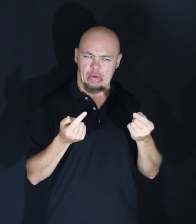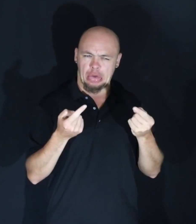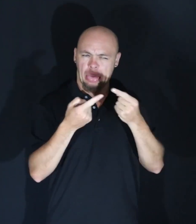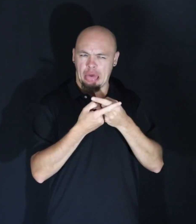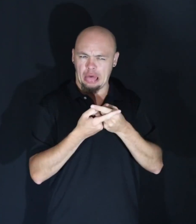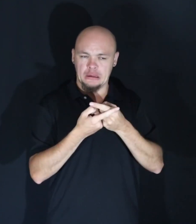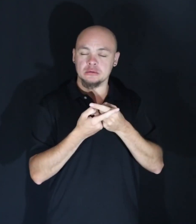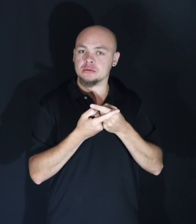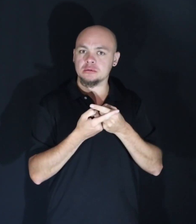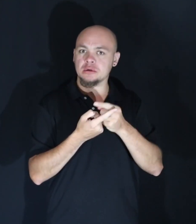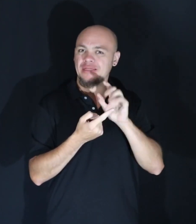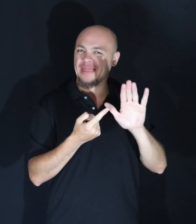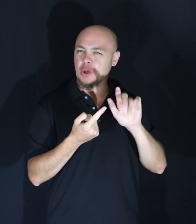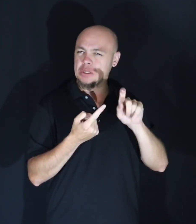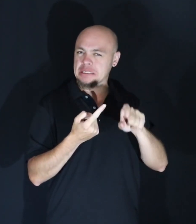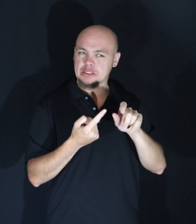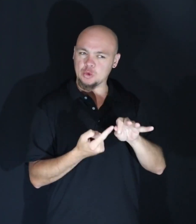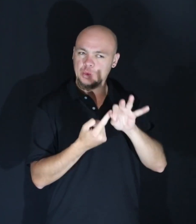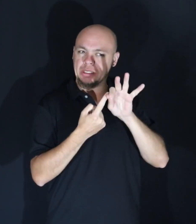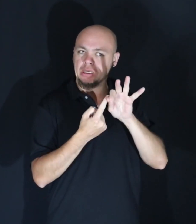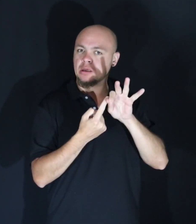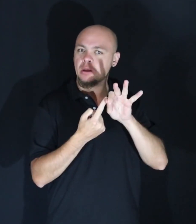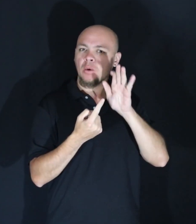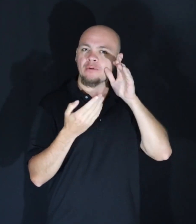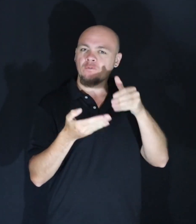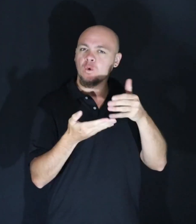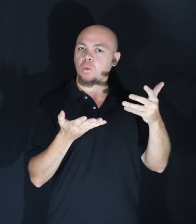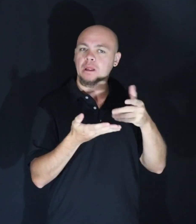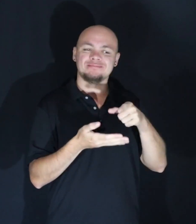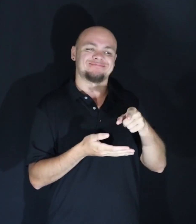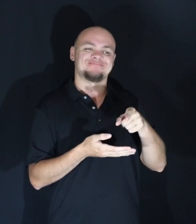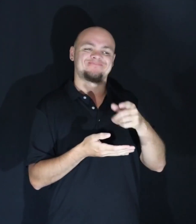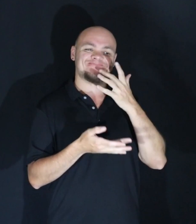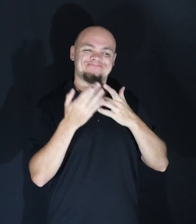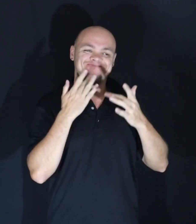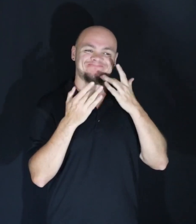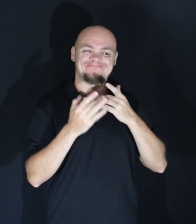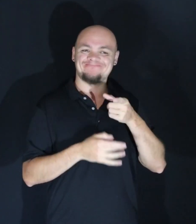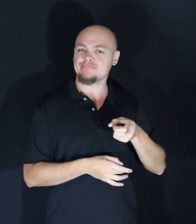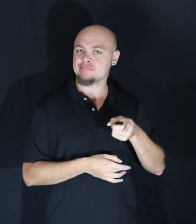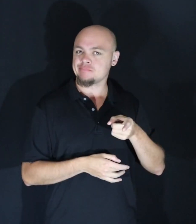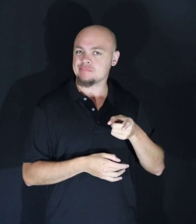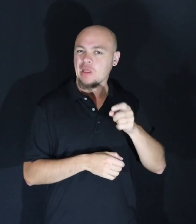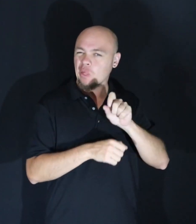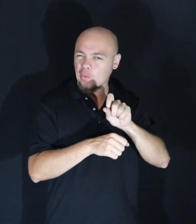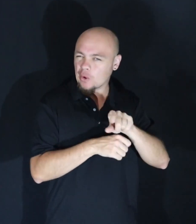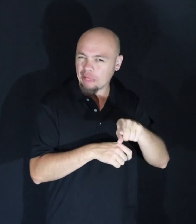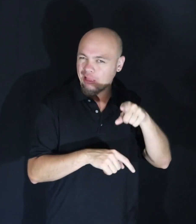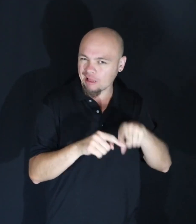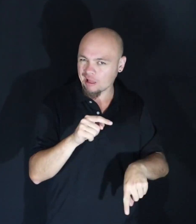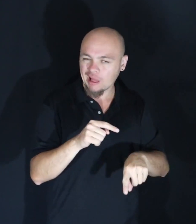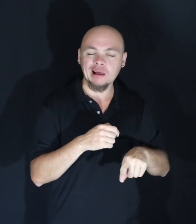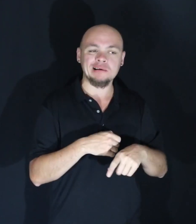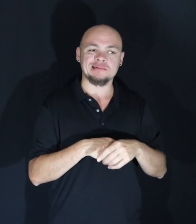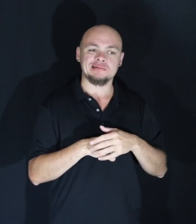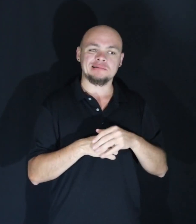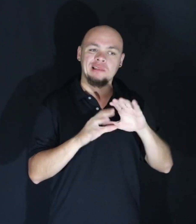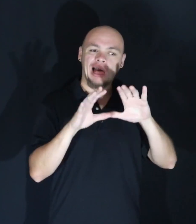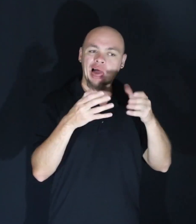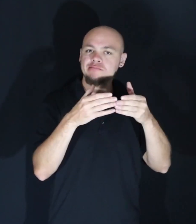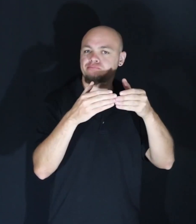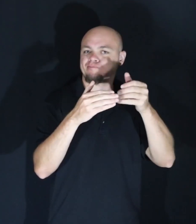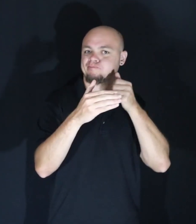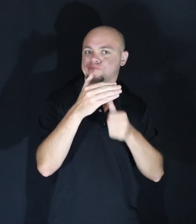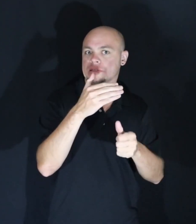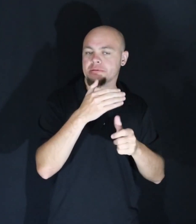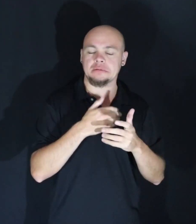needs, we only focus on what these children don't do well. We think they can't do the work and put them in the bottom set.